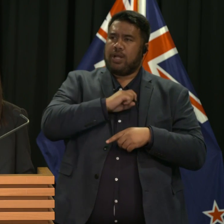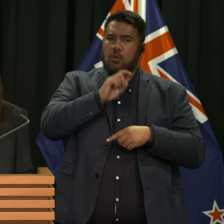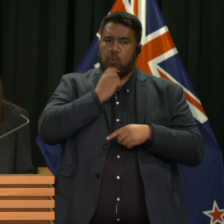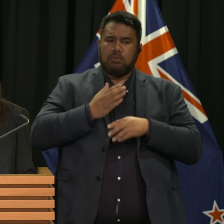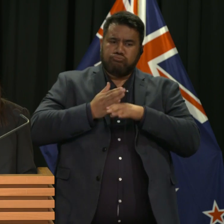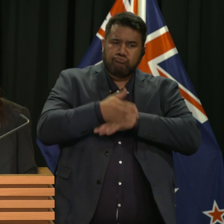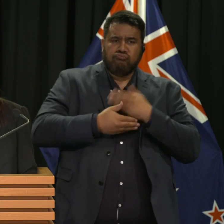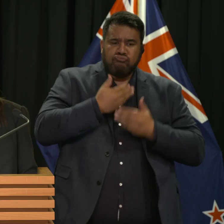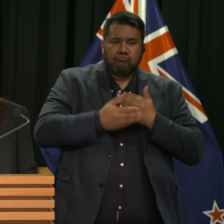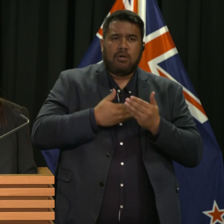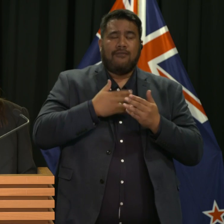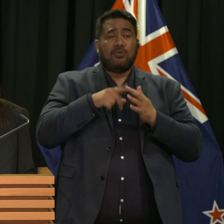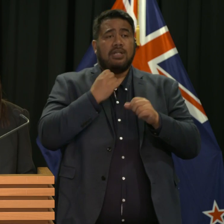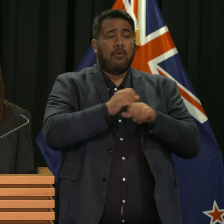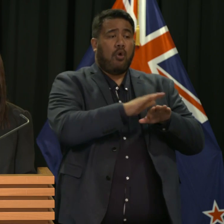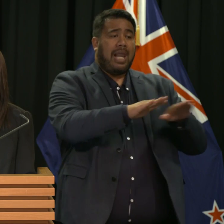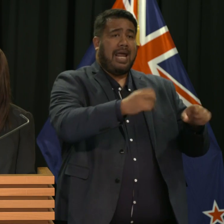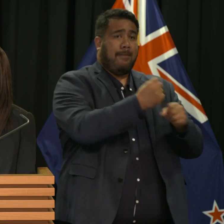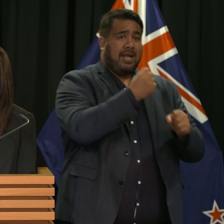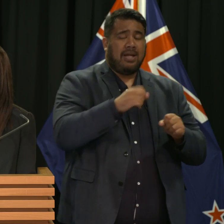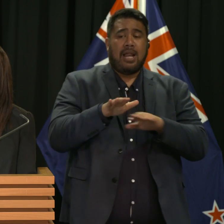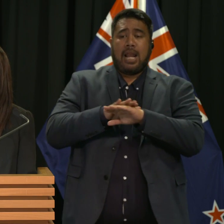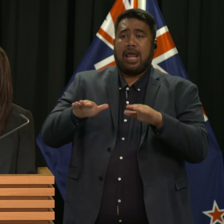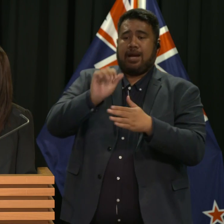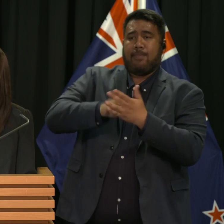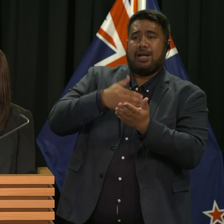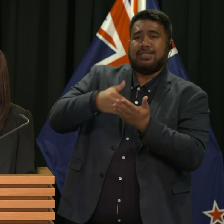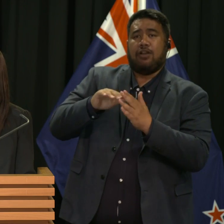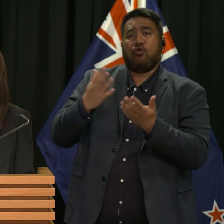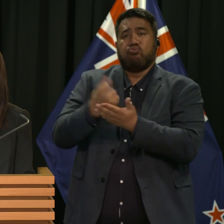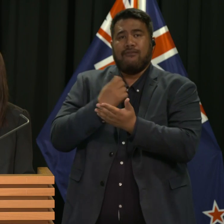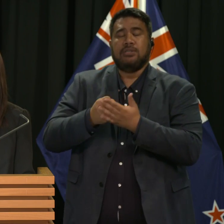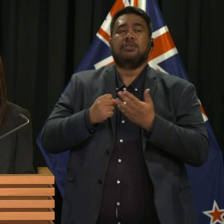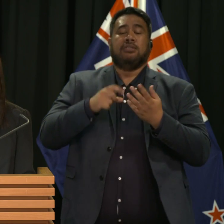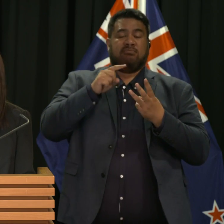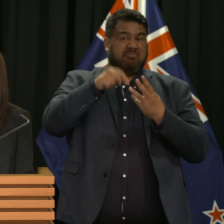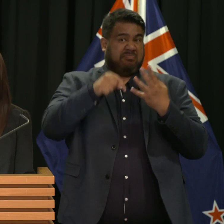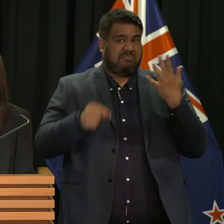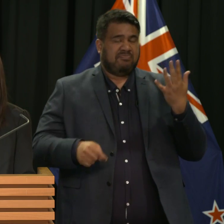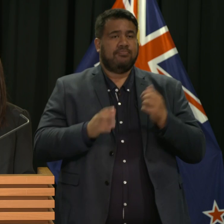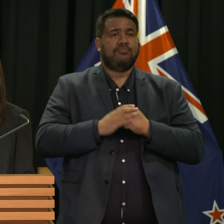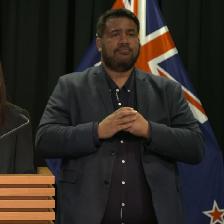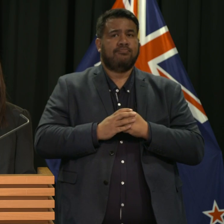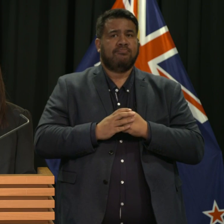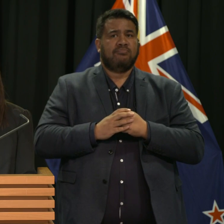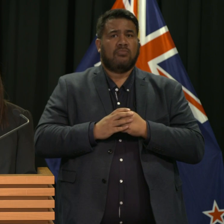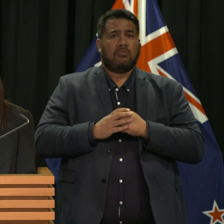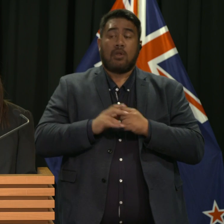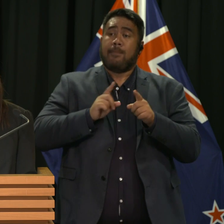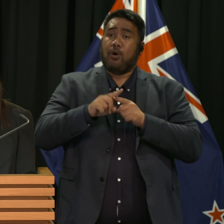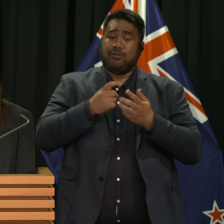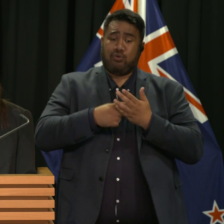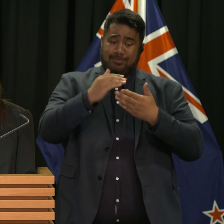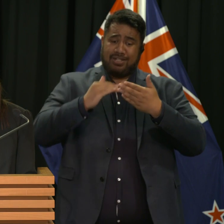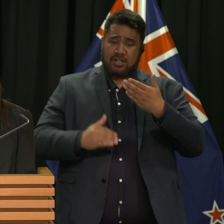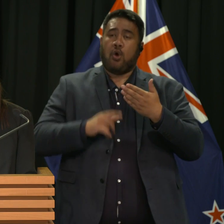further work around land banking and speculation in particular, and there are a number of others, in fact the majority of recommendations, where we will